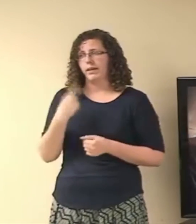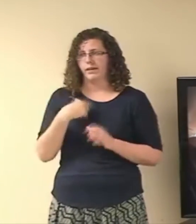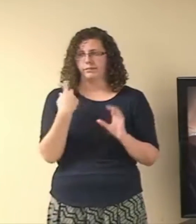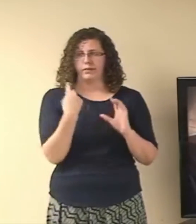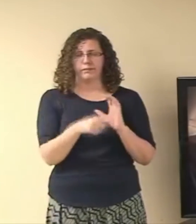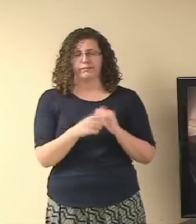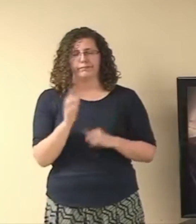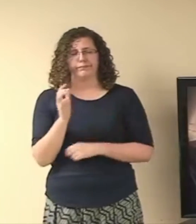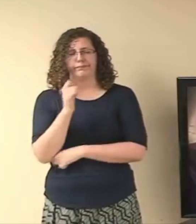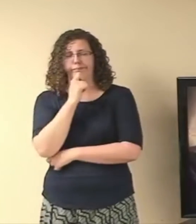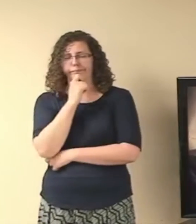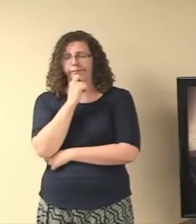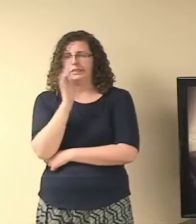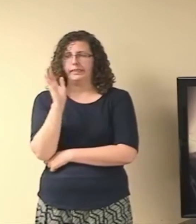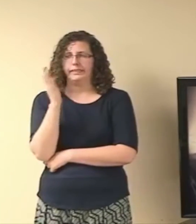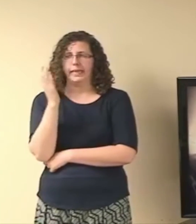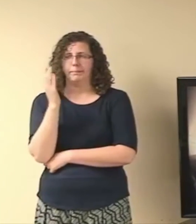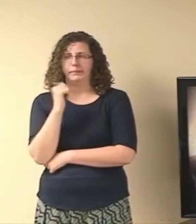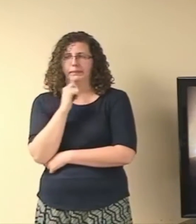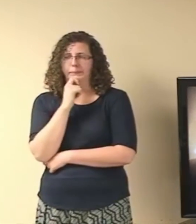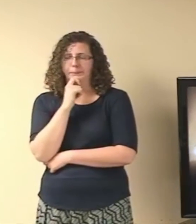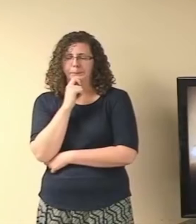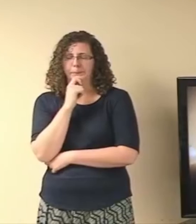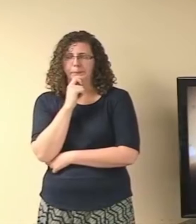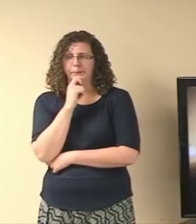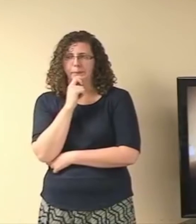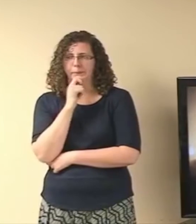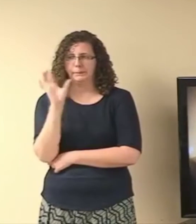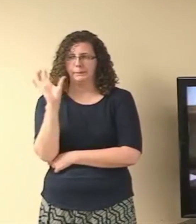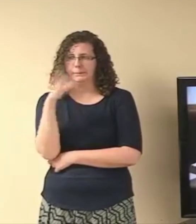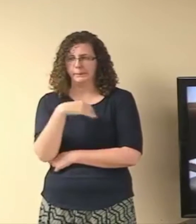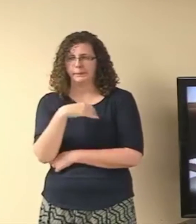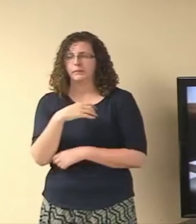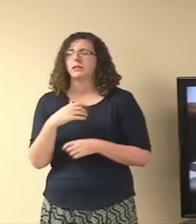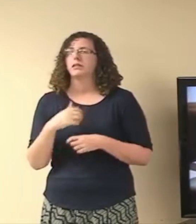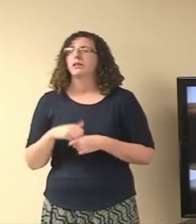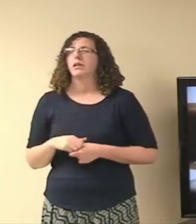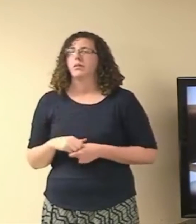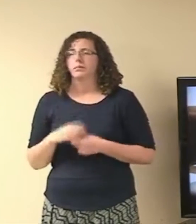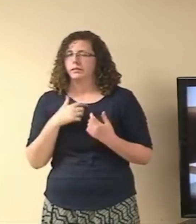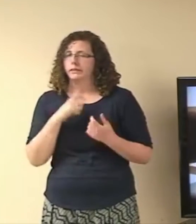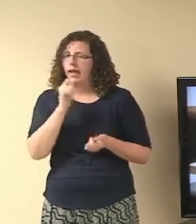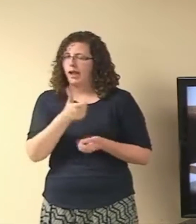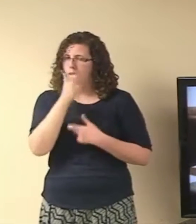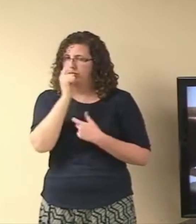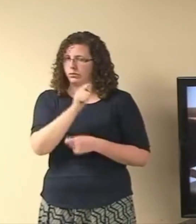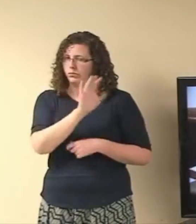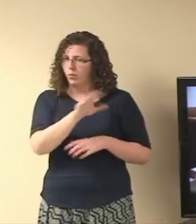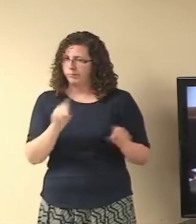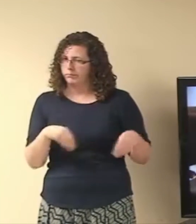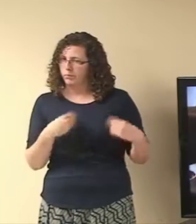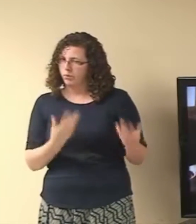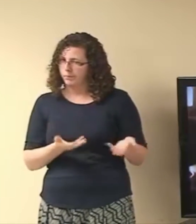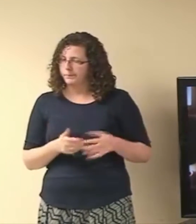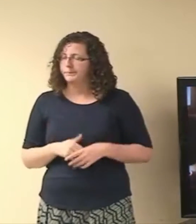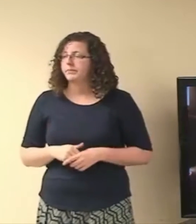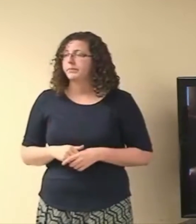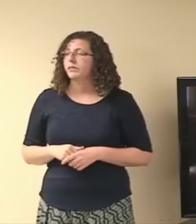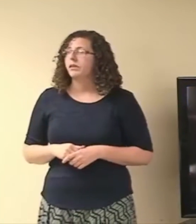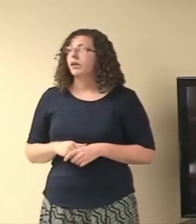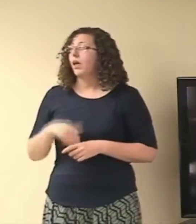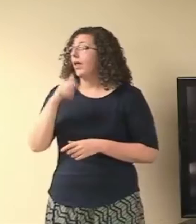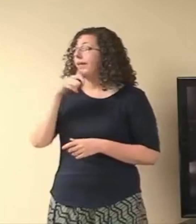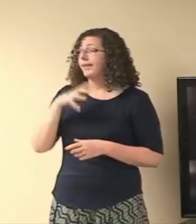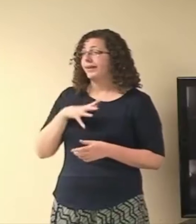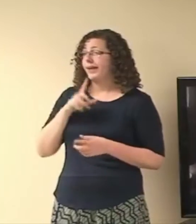and said, that sounds like a multi-level marketing proposal. And if it was, we really weren't interested. Of course, she says it's not